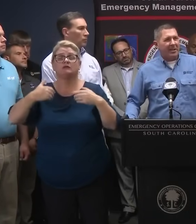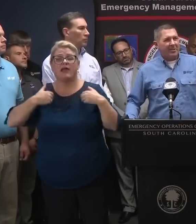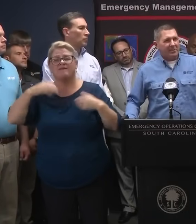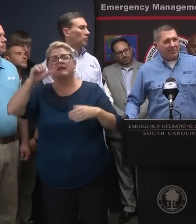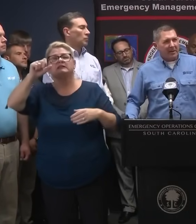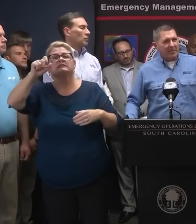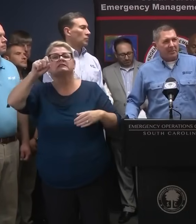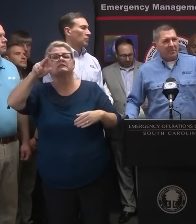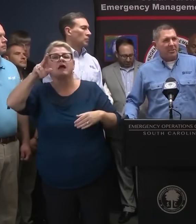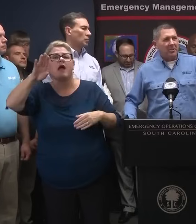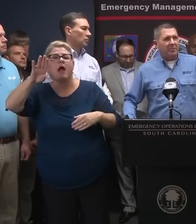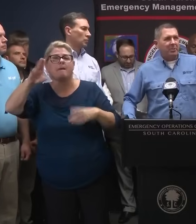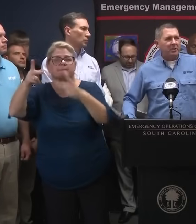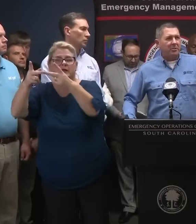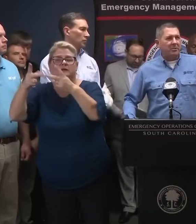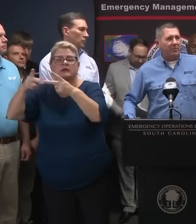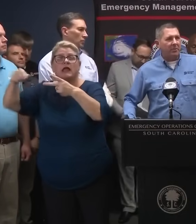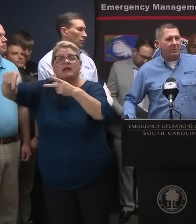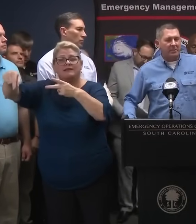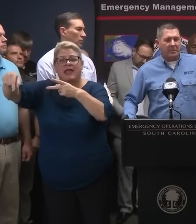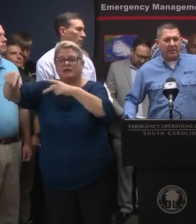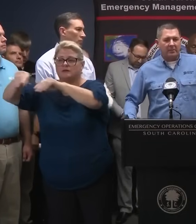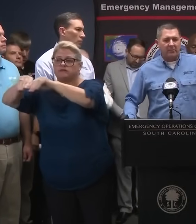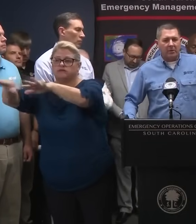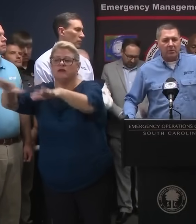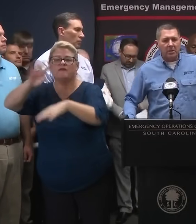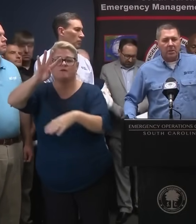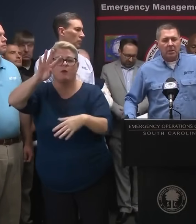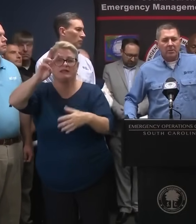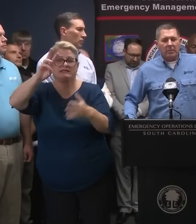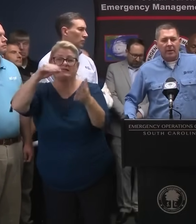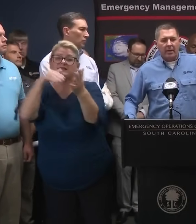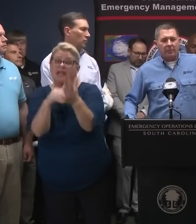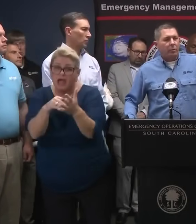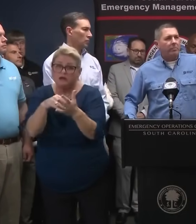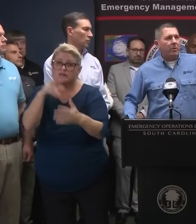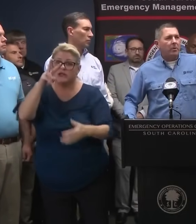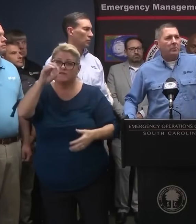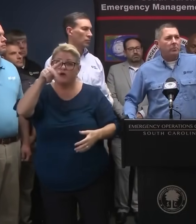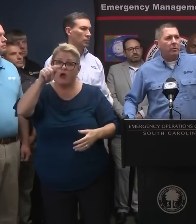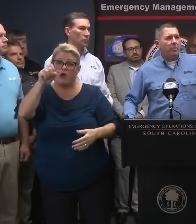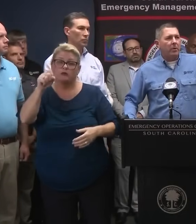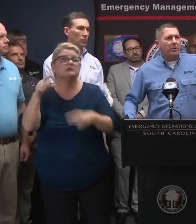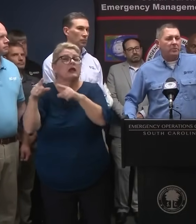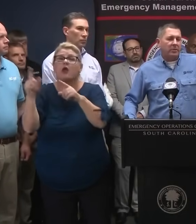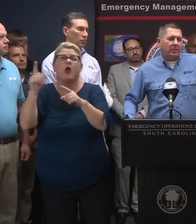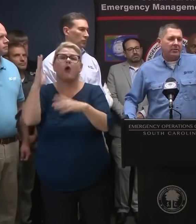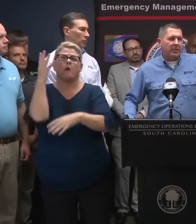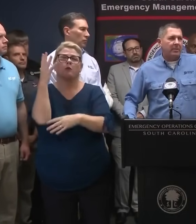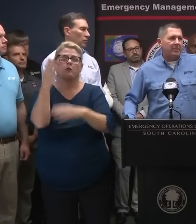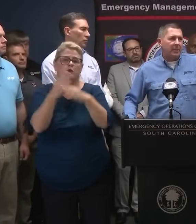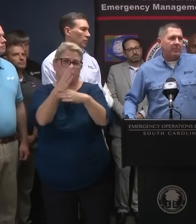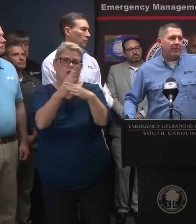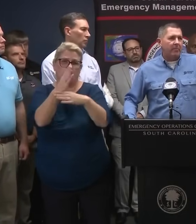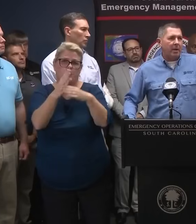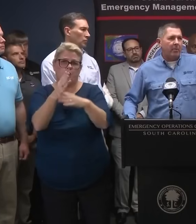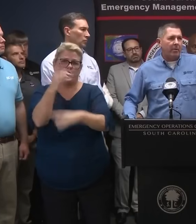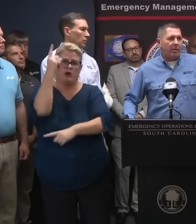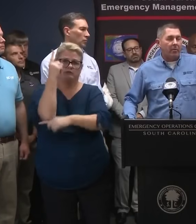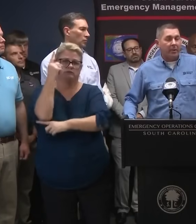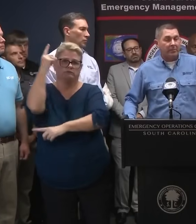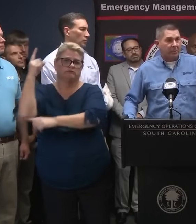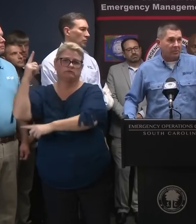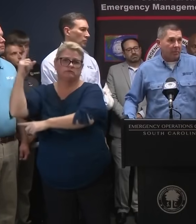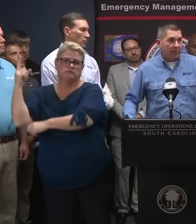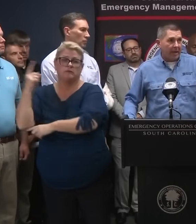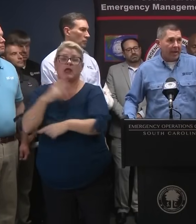kind of transmission distribution is 46,000 volts. Some of that is wood poles. Wood poles, you get a 70, 75 mile per